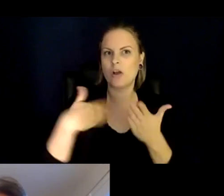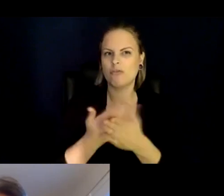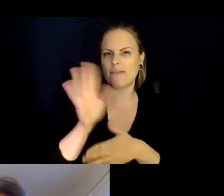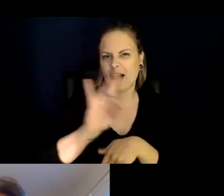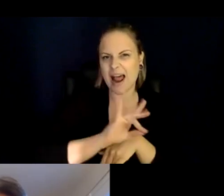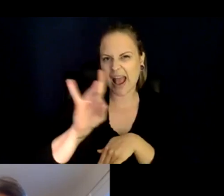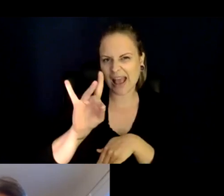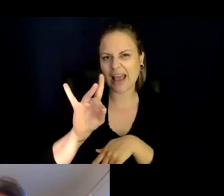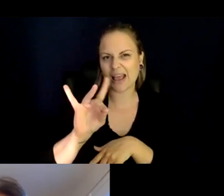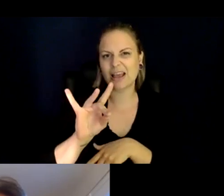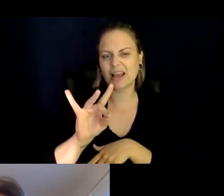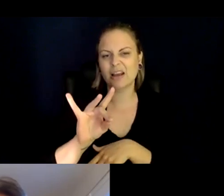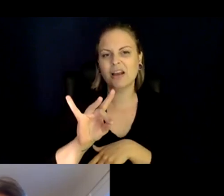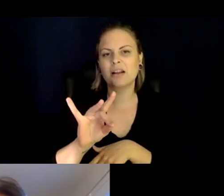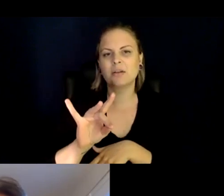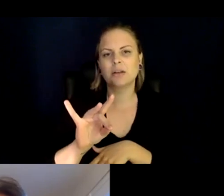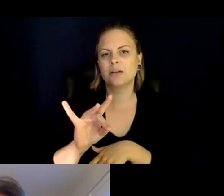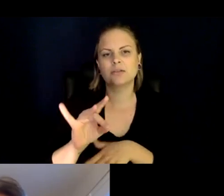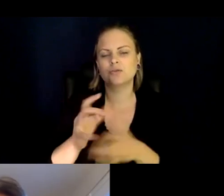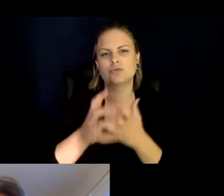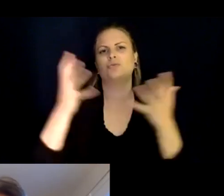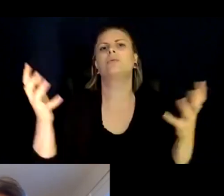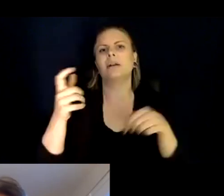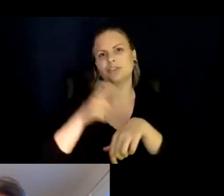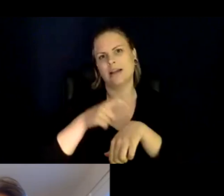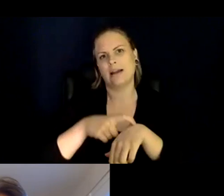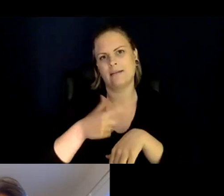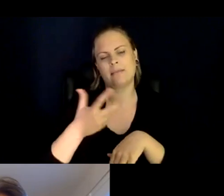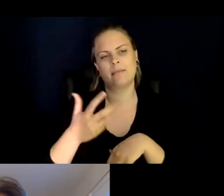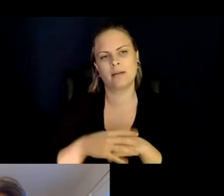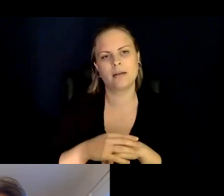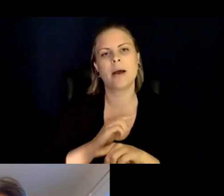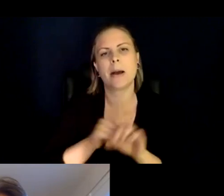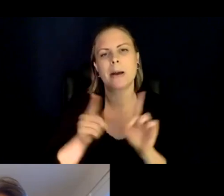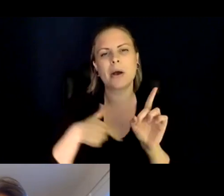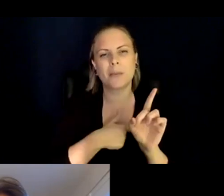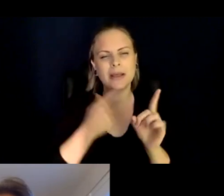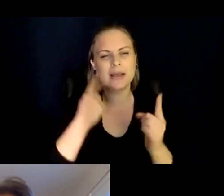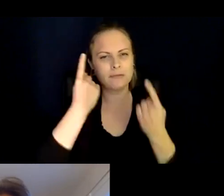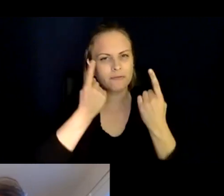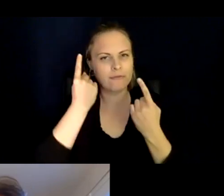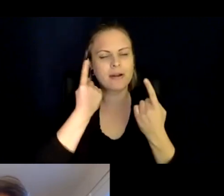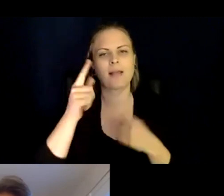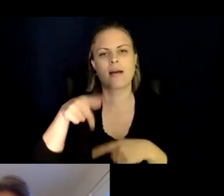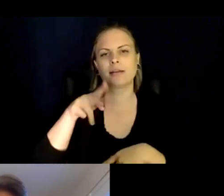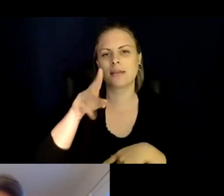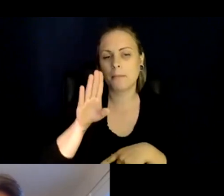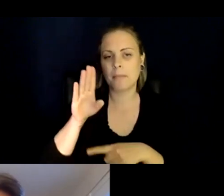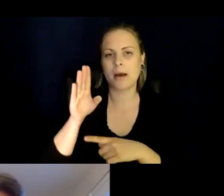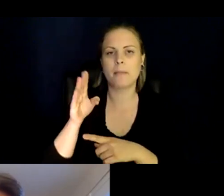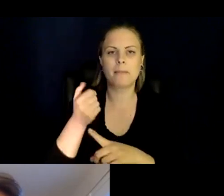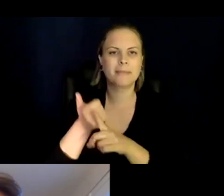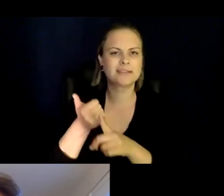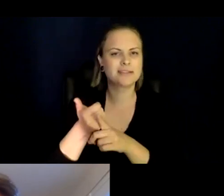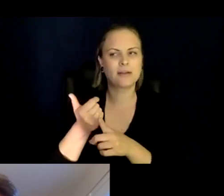and it was too much time for one thing. But we came to realize that the pub was the center